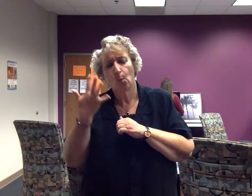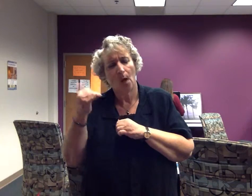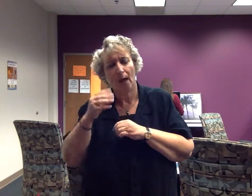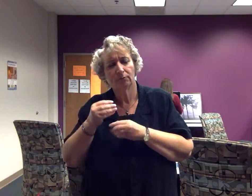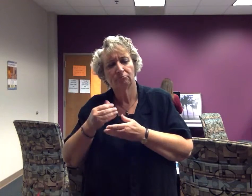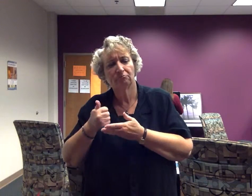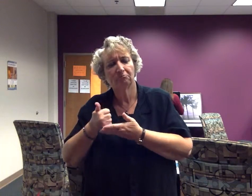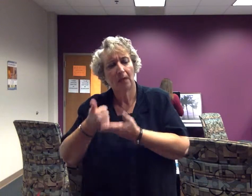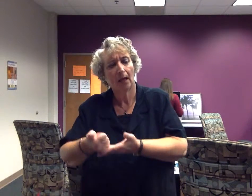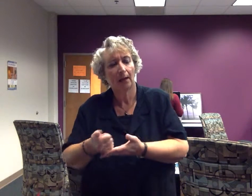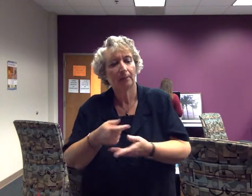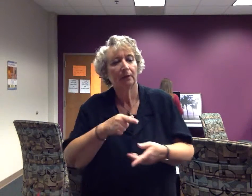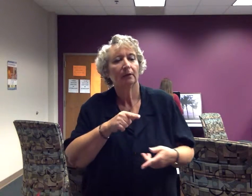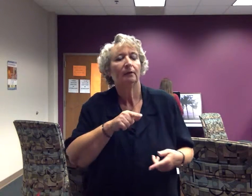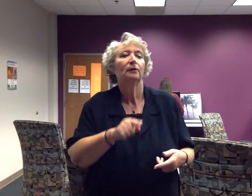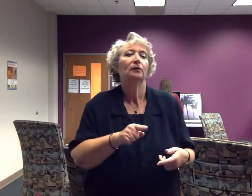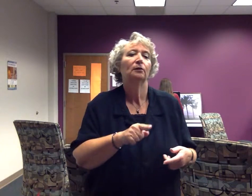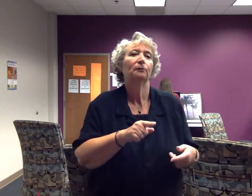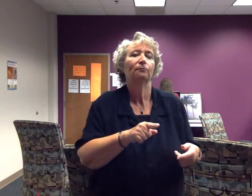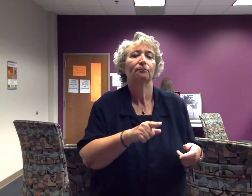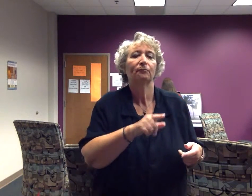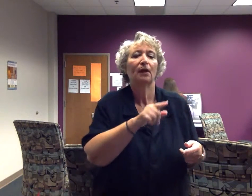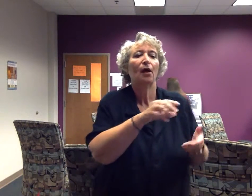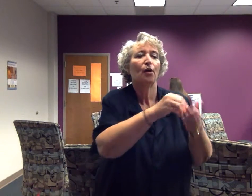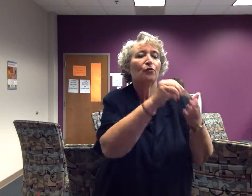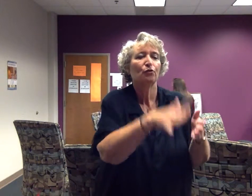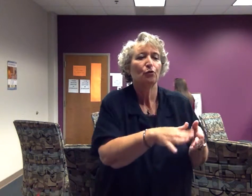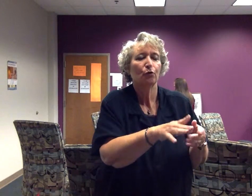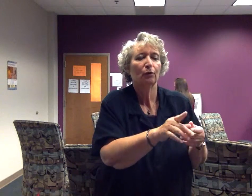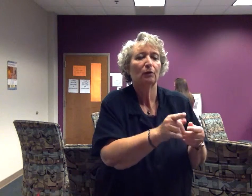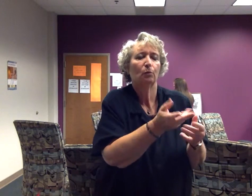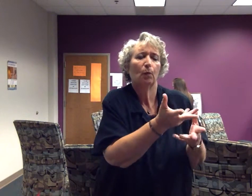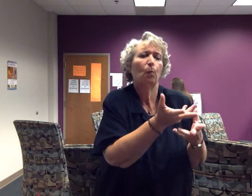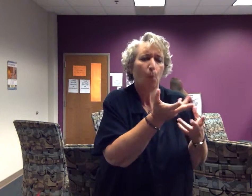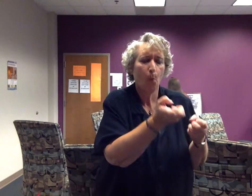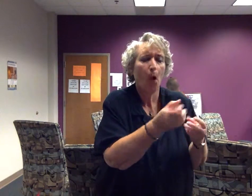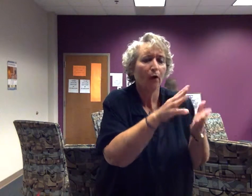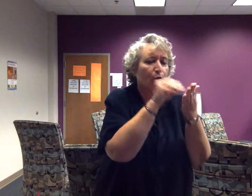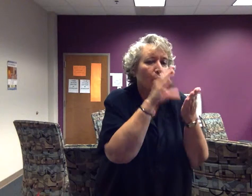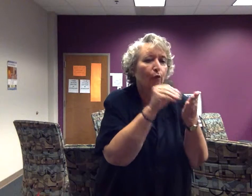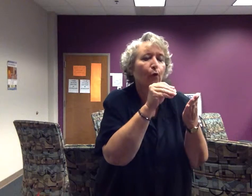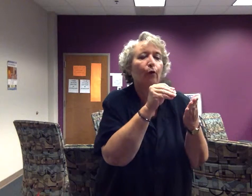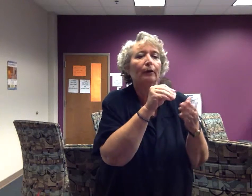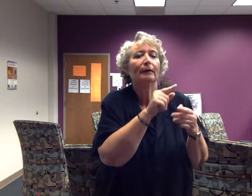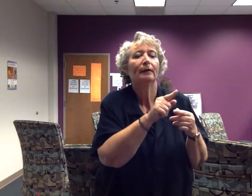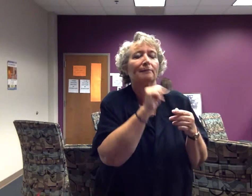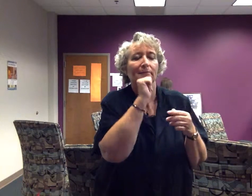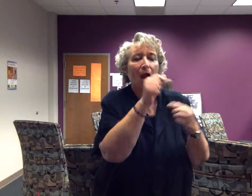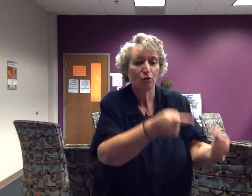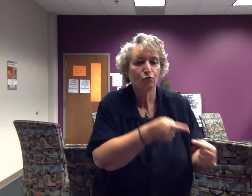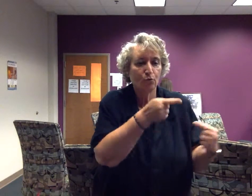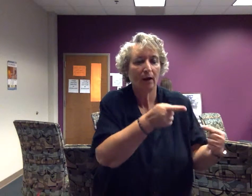more, and you won't struggle as much. And how does that help? It helps them be able to get into colleges and just go